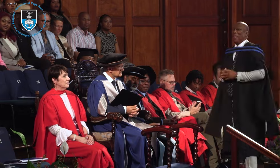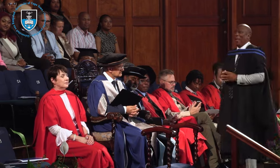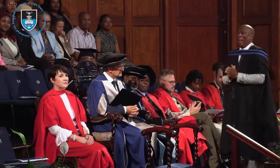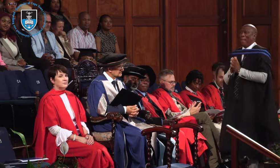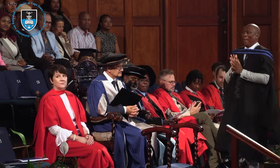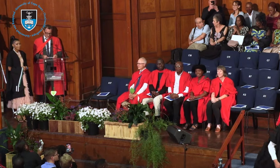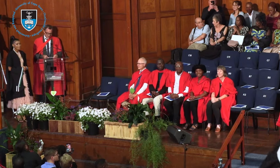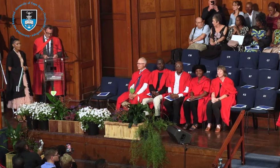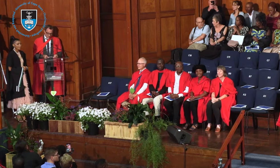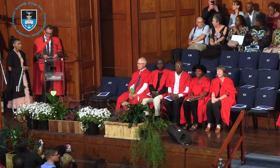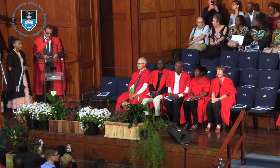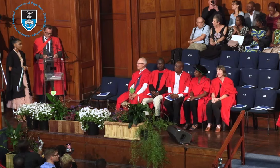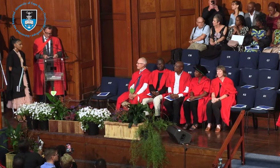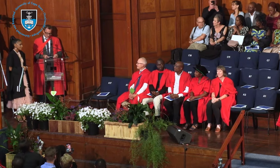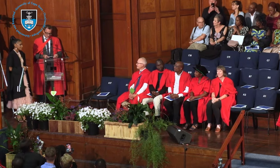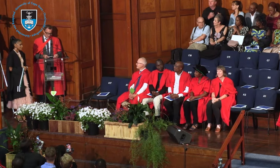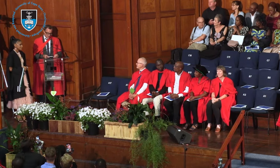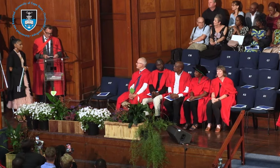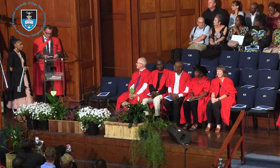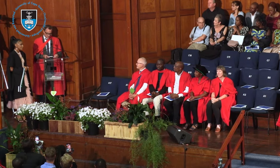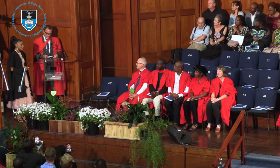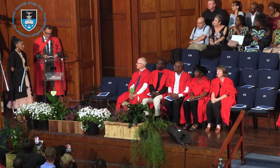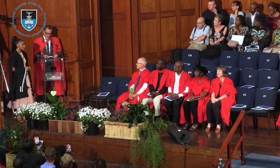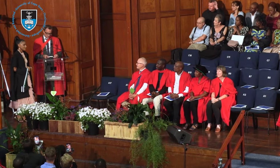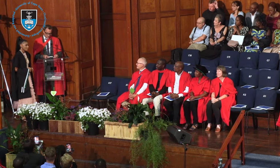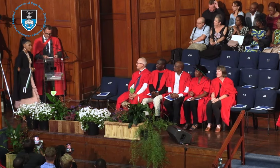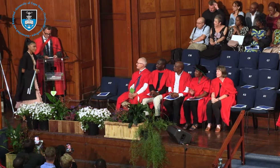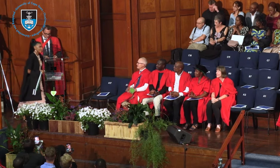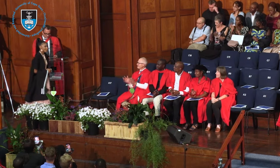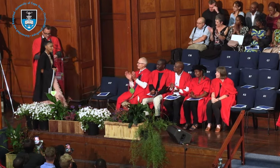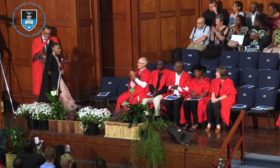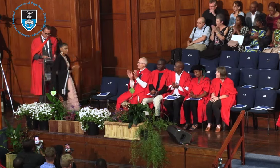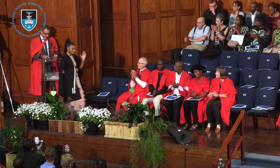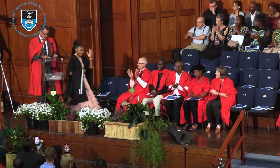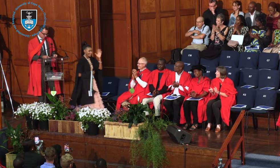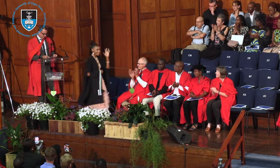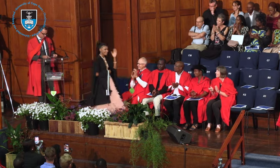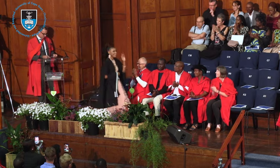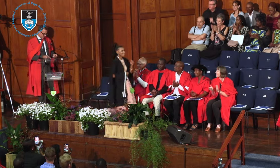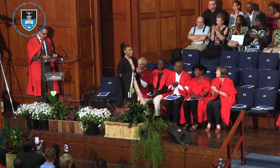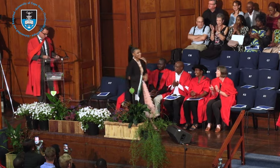For a Master of Science in Project Management, Chegofatso Mohoto.